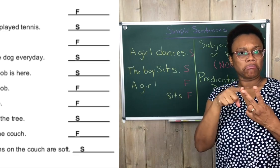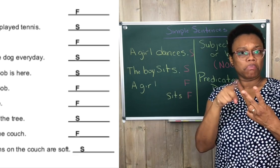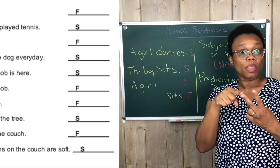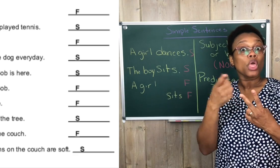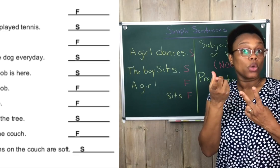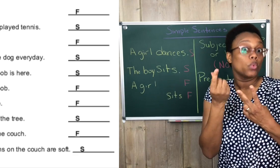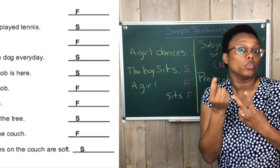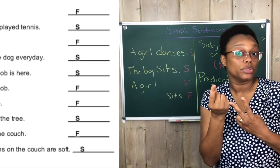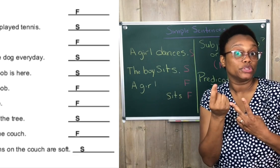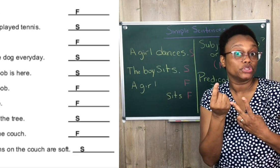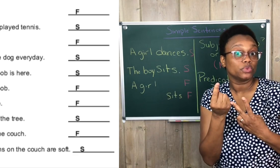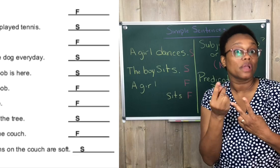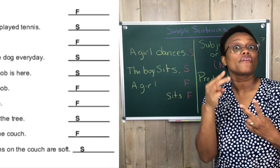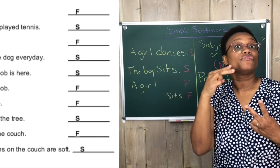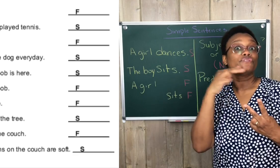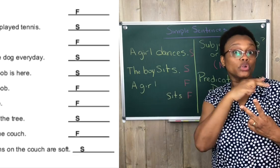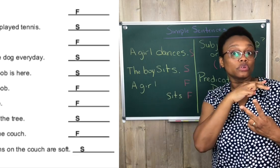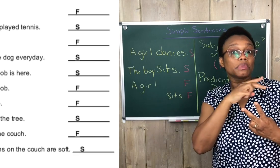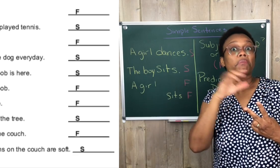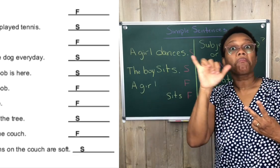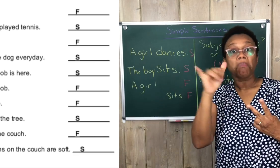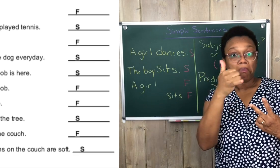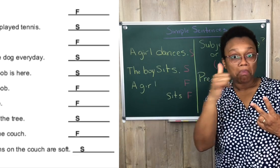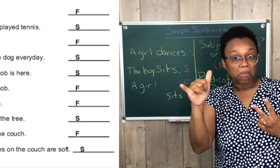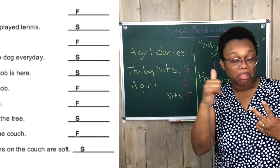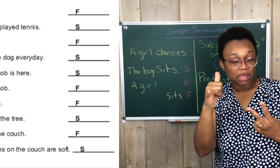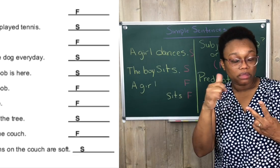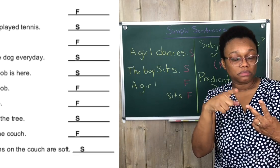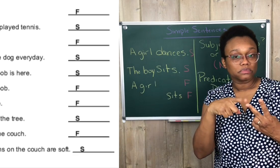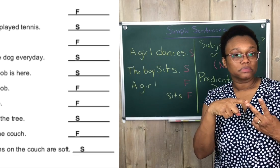me the what do, it's the verb, played.